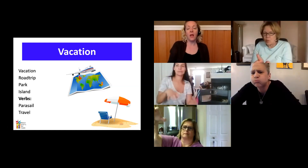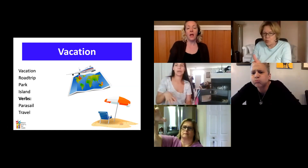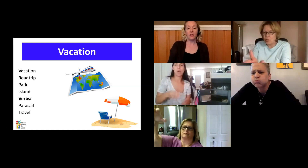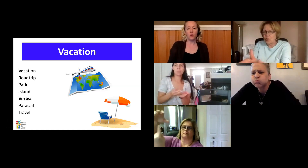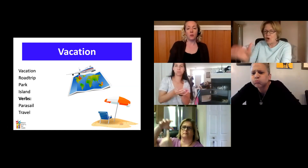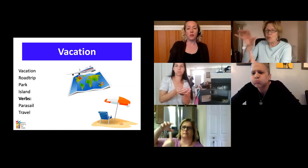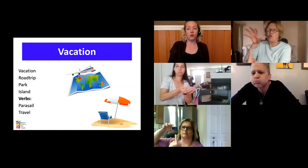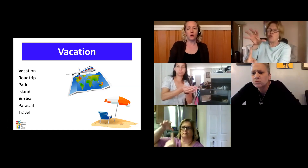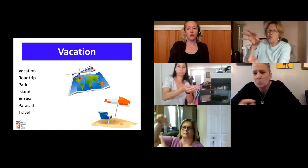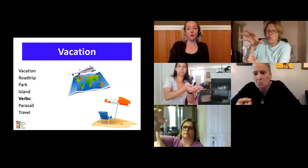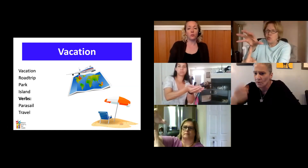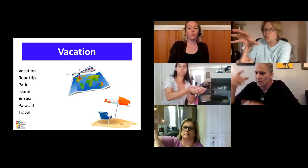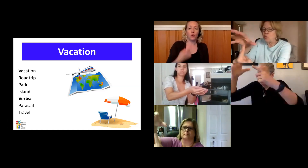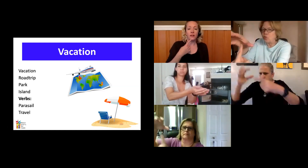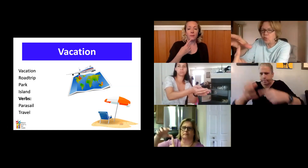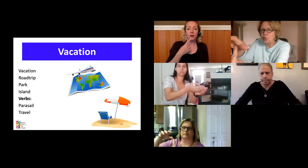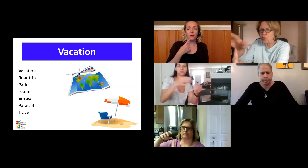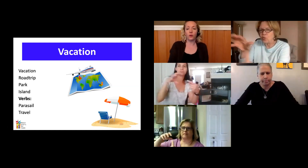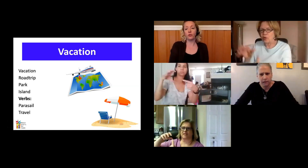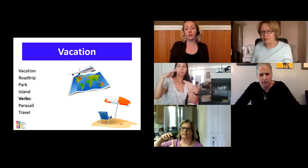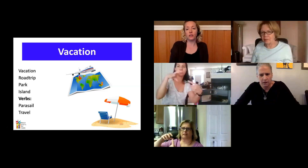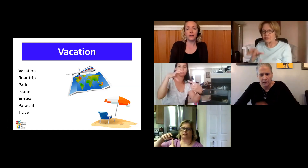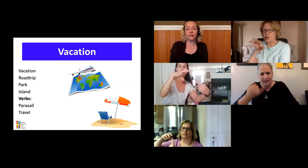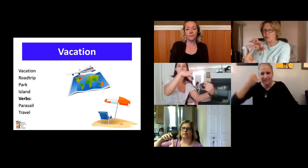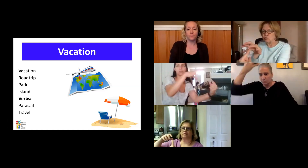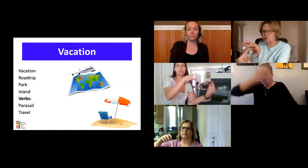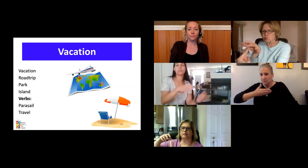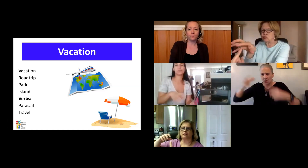sure, you know, work that mouth, work those cheeks.